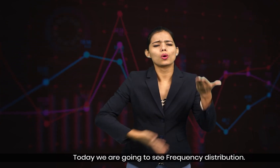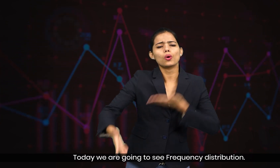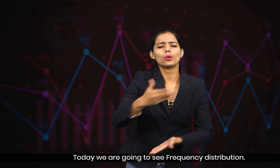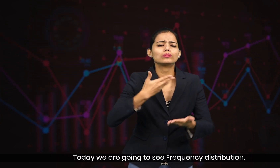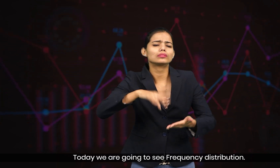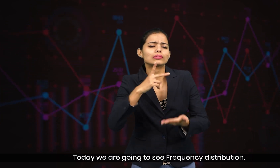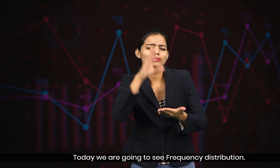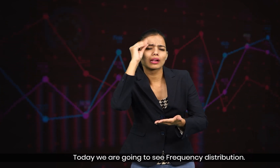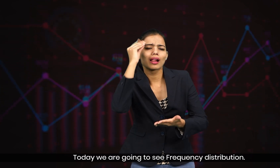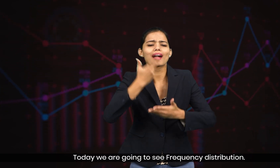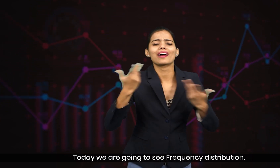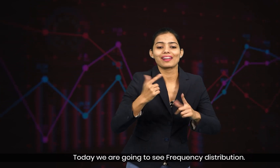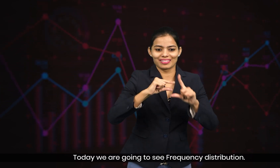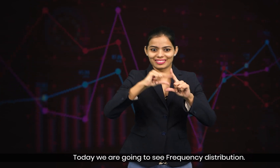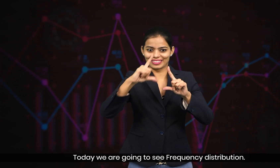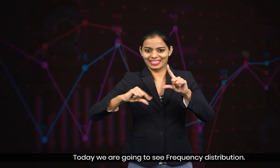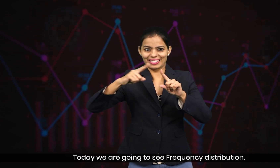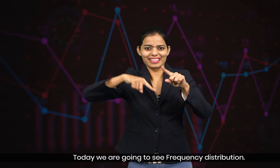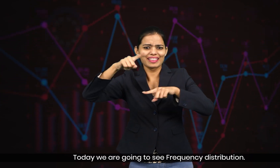Today we are going to see frequency distribution.